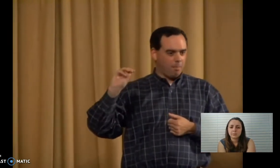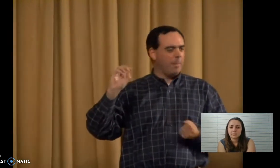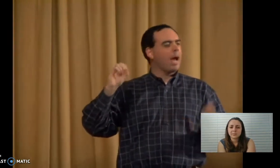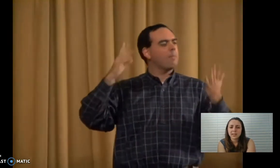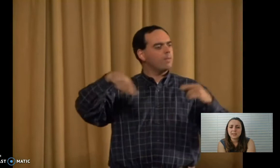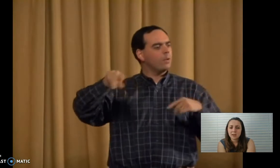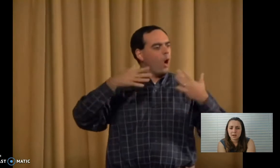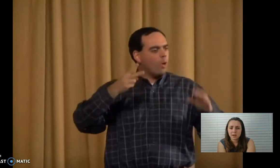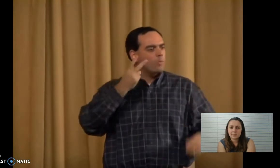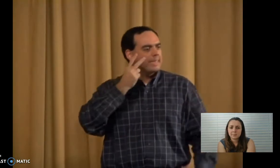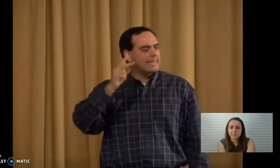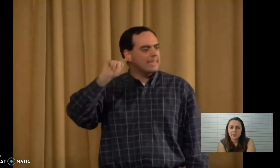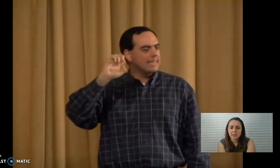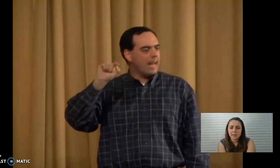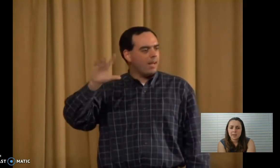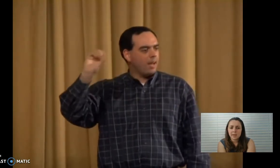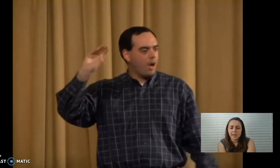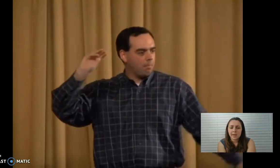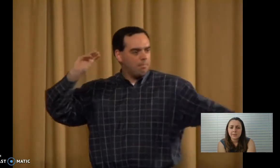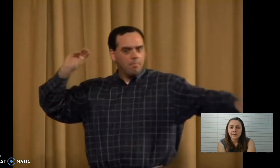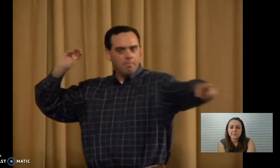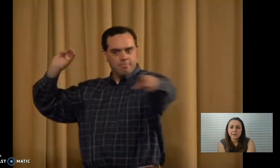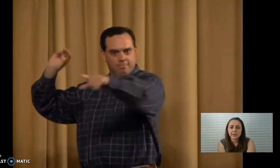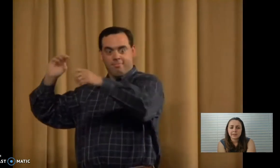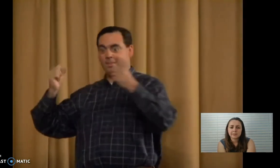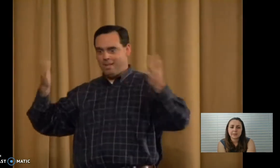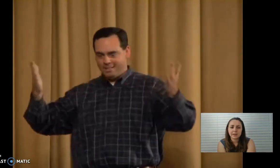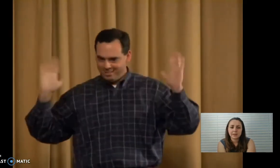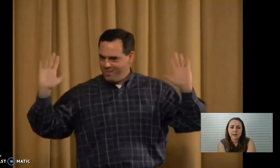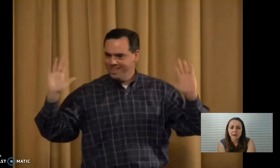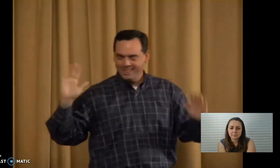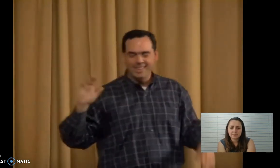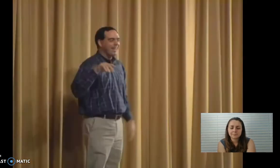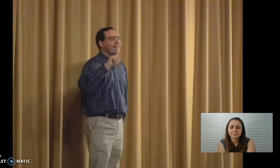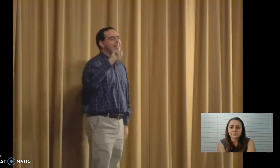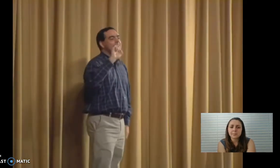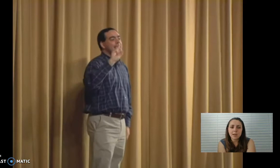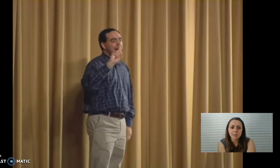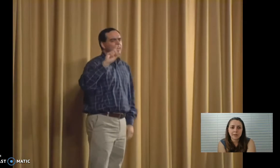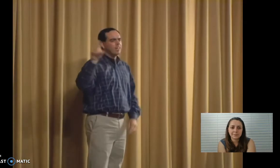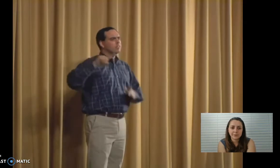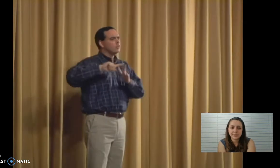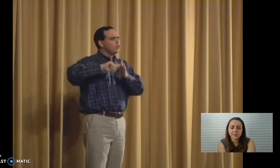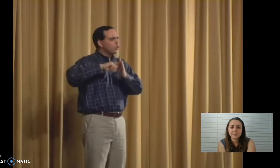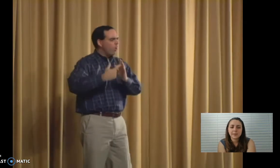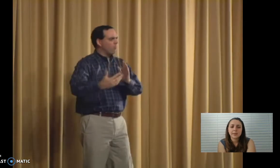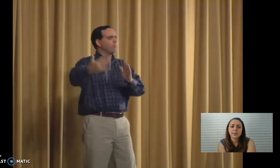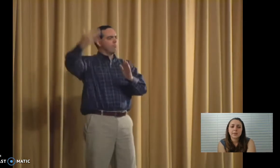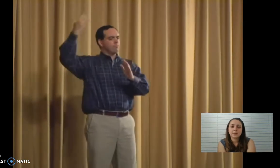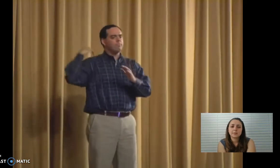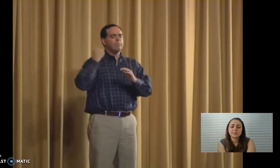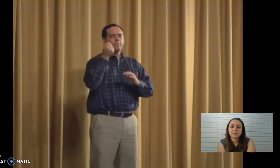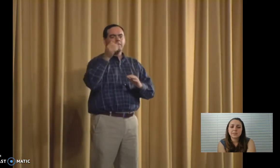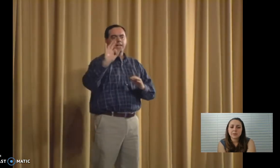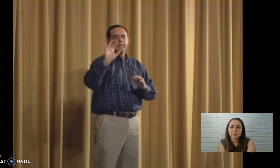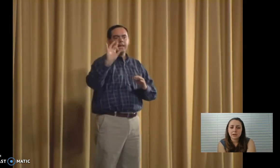So, TED.com. How many of you guys have seen TED.com? A lot of you, good.